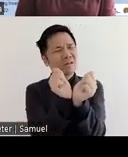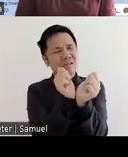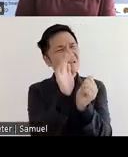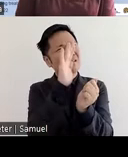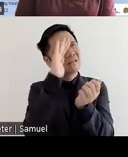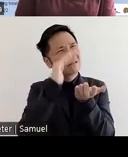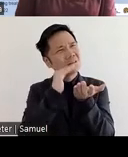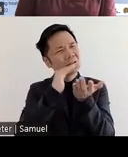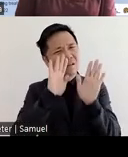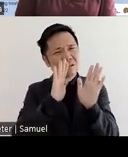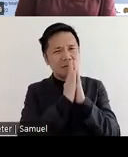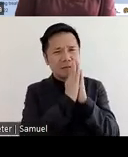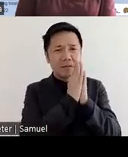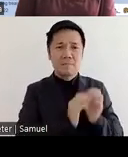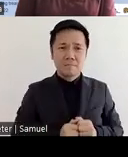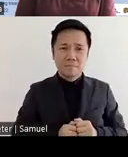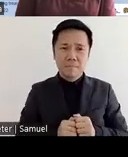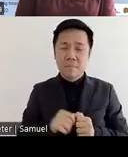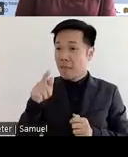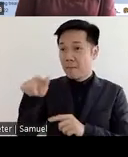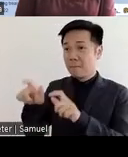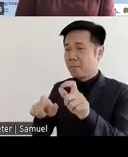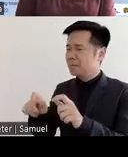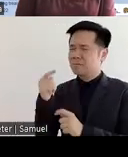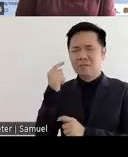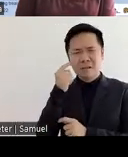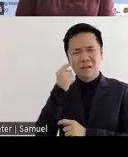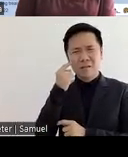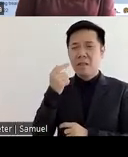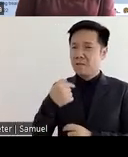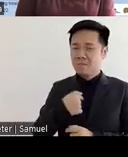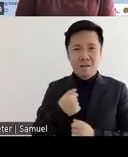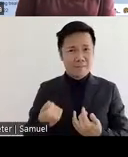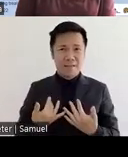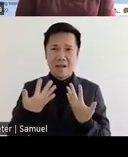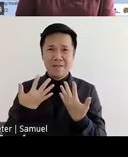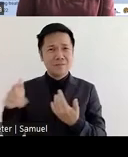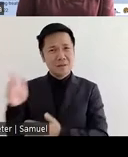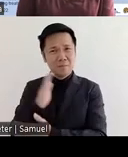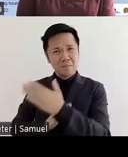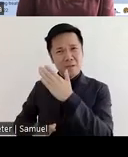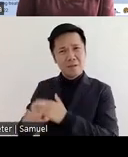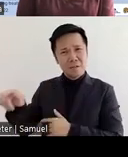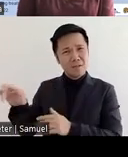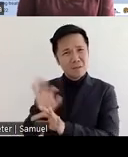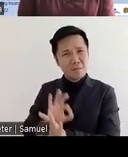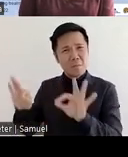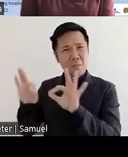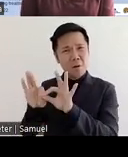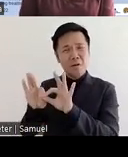association counteracted these public opinion to say that our lives matter, so that she should be sentenced with